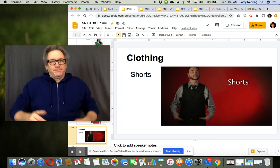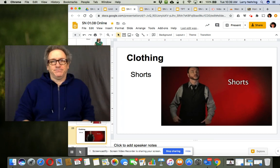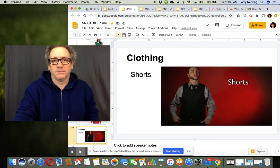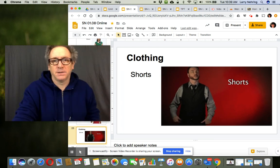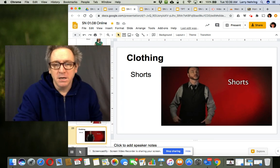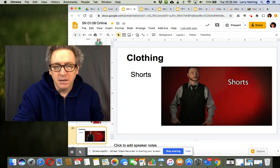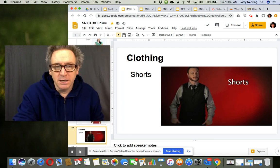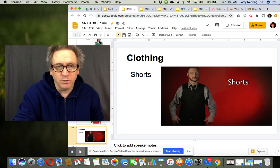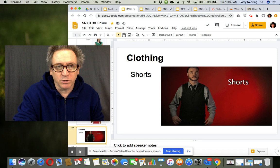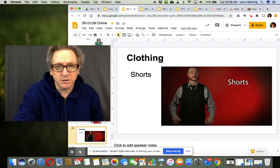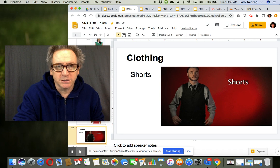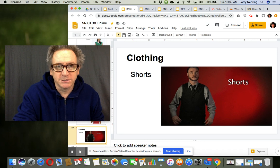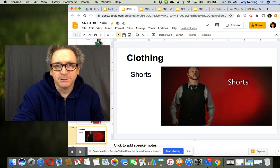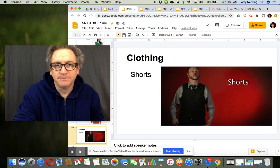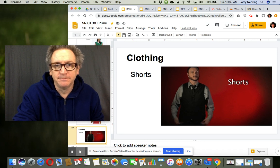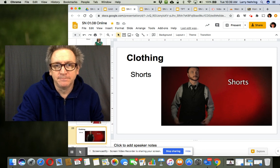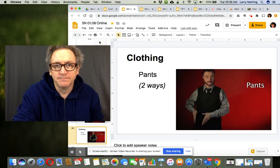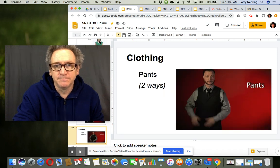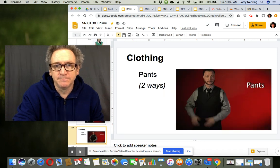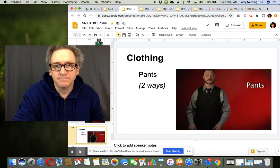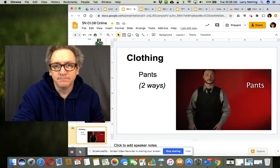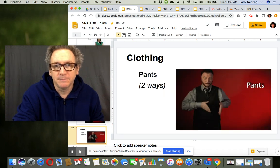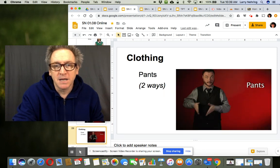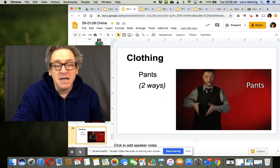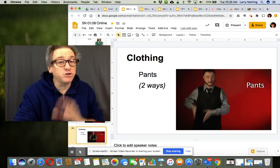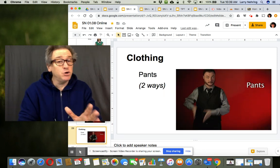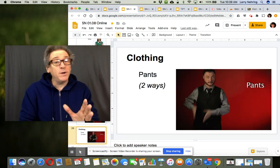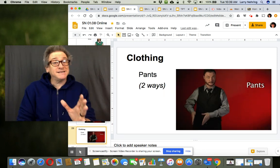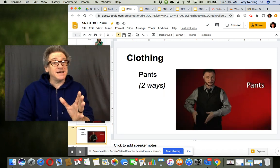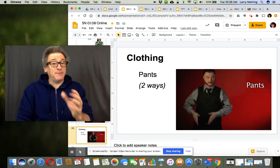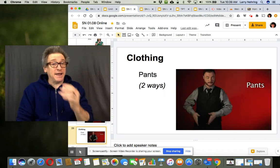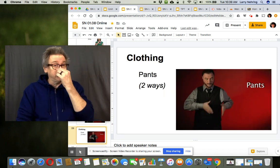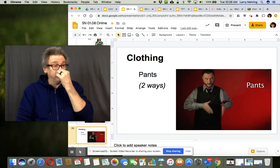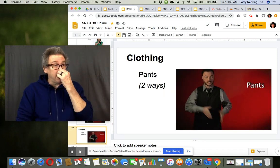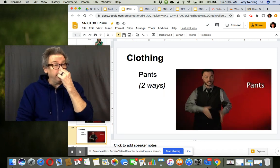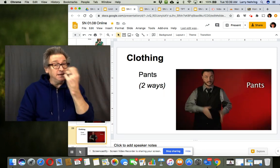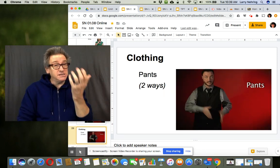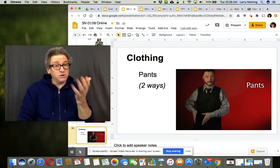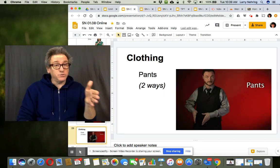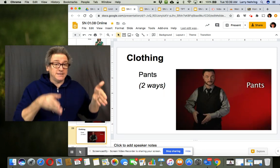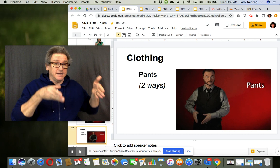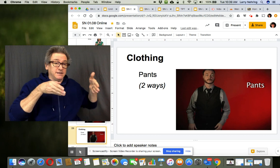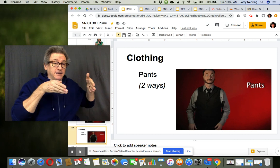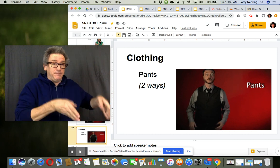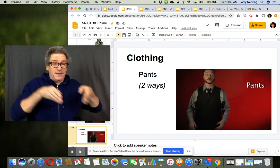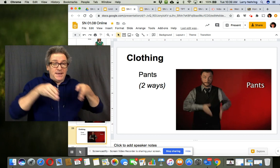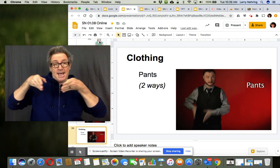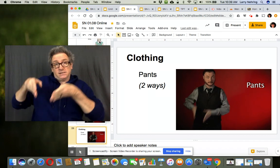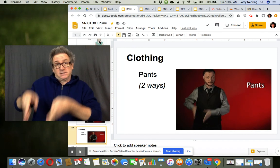Right? Either one works. There are two ways to sign pants. On the East Coast, we tend to